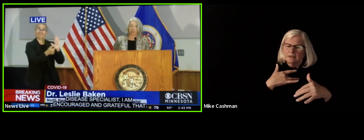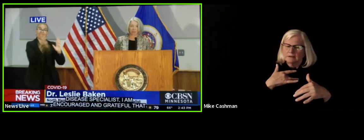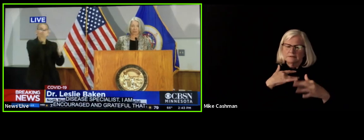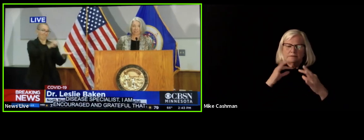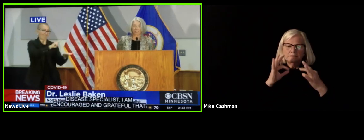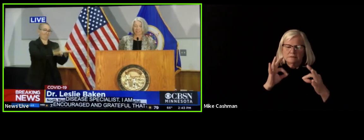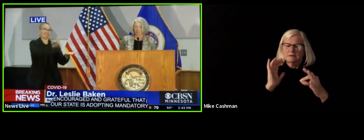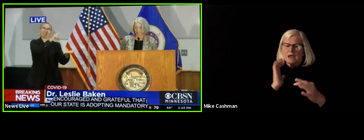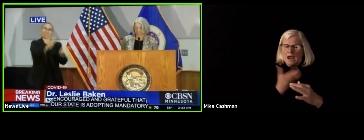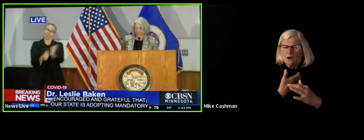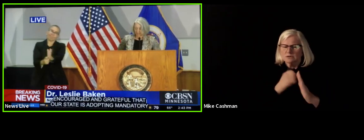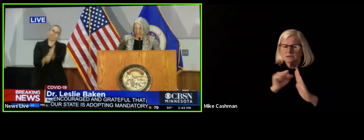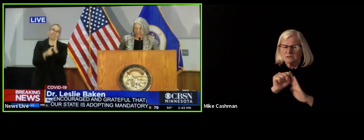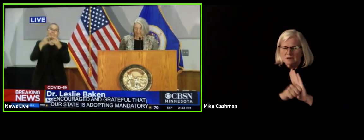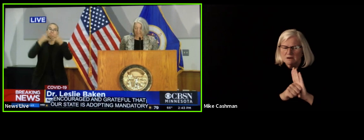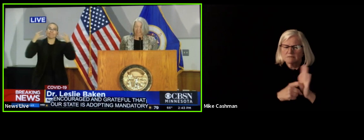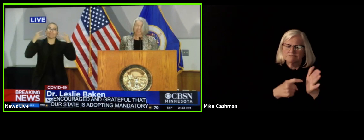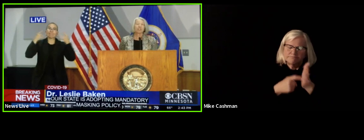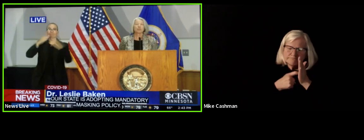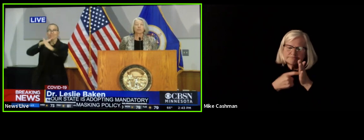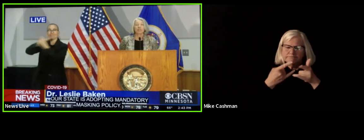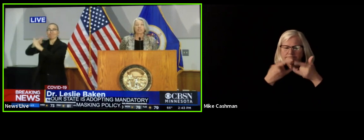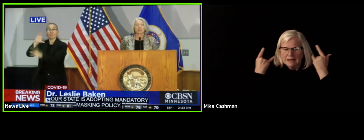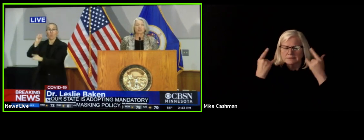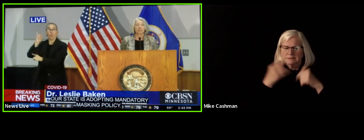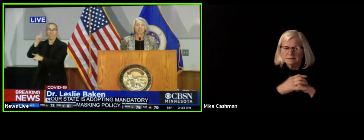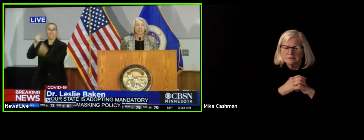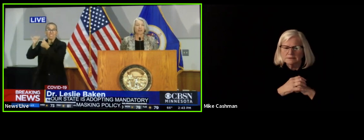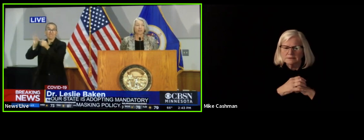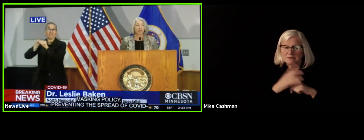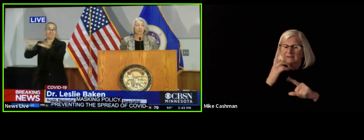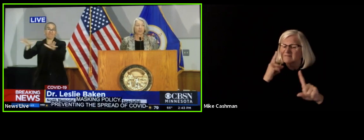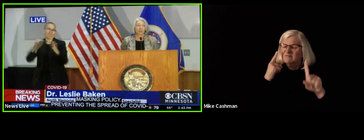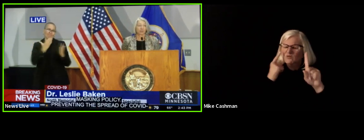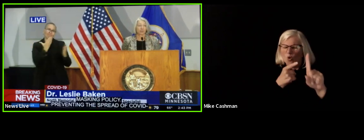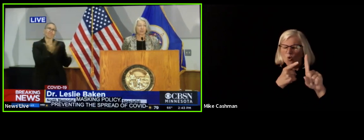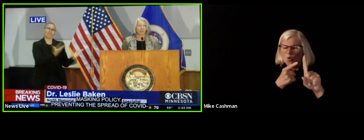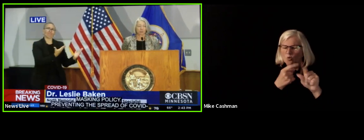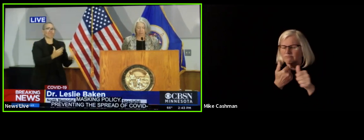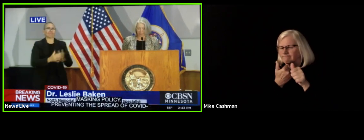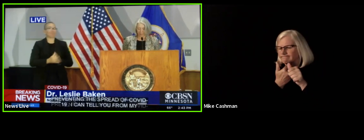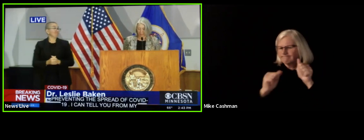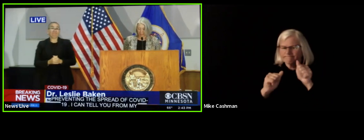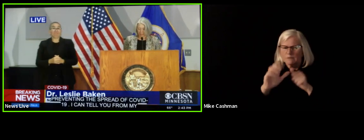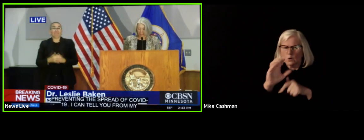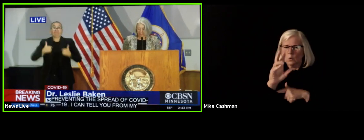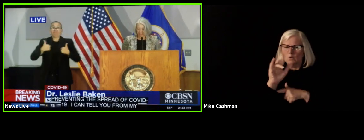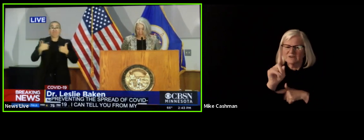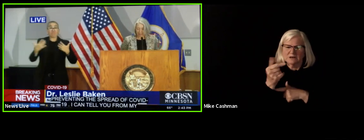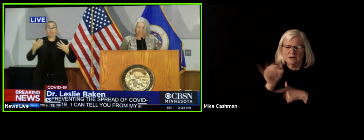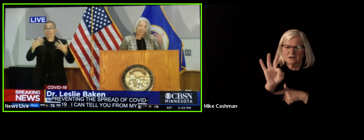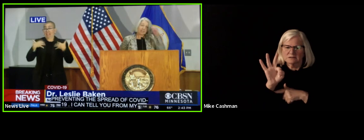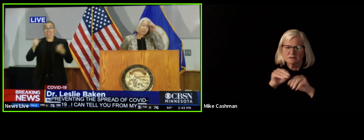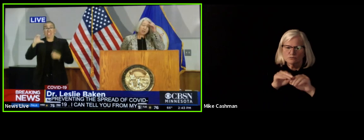spread of COVID-19. I can tell you from my experience as a healthcare worker at North Memorial Health